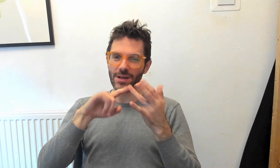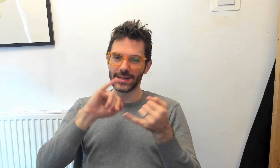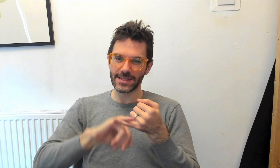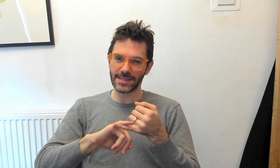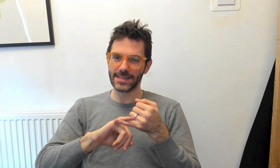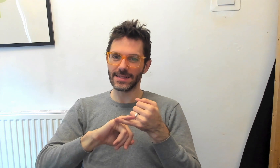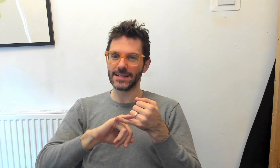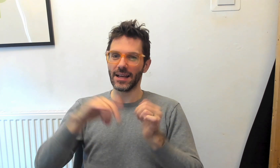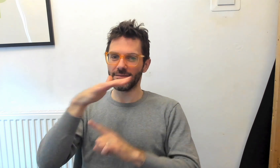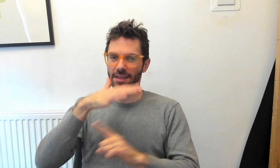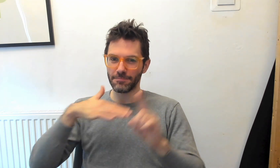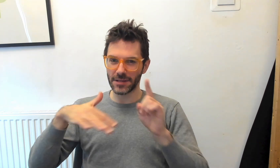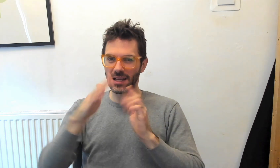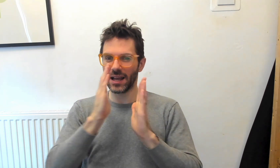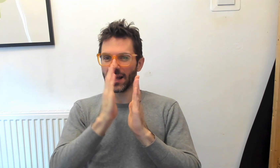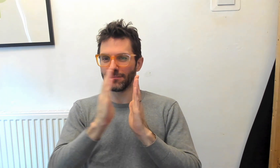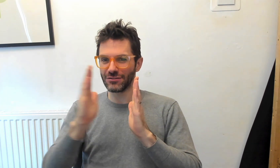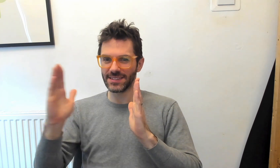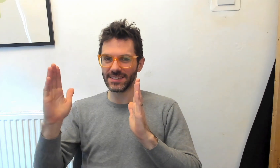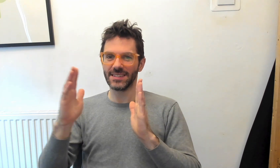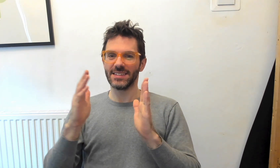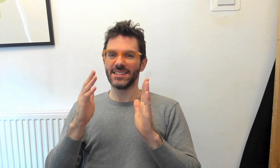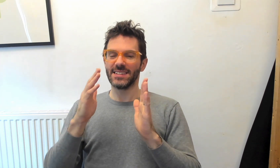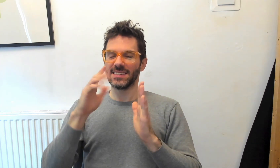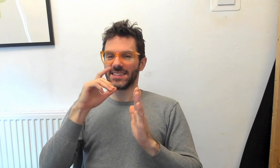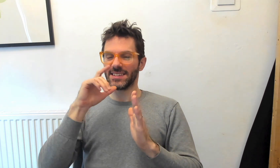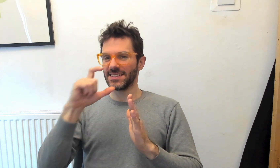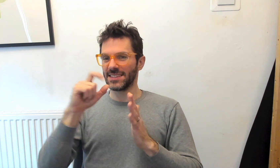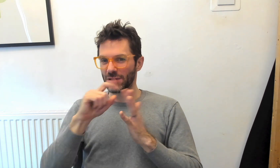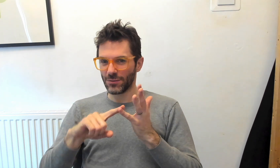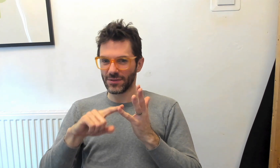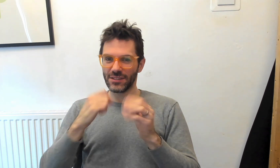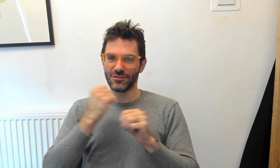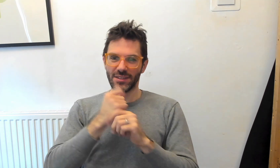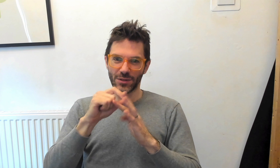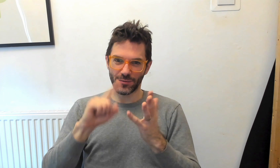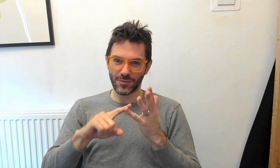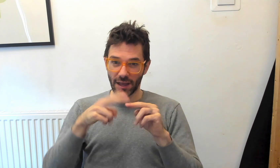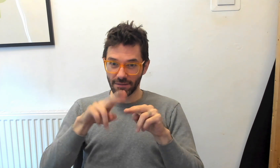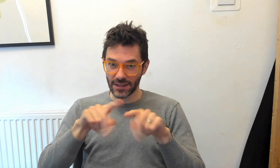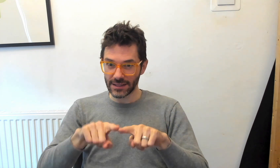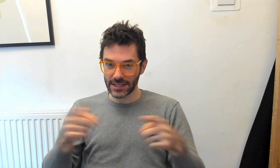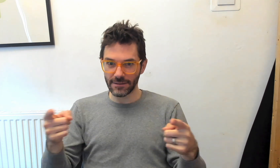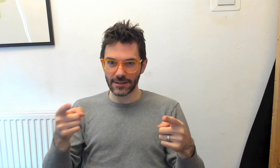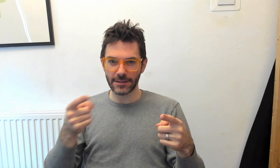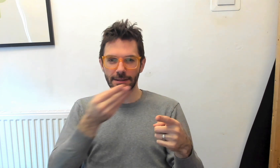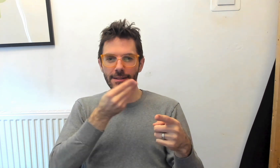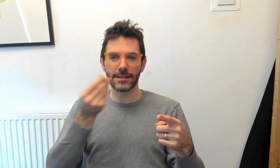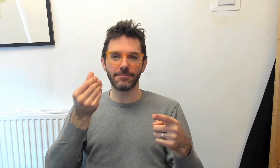With the OS, environment, libraries, CPU, GPU, if these are different, then